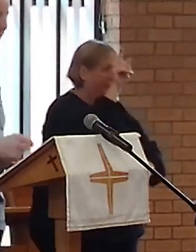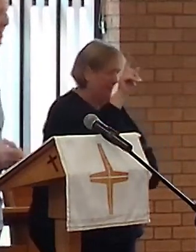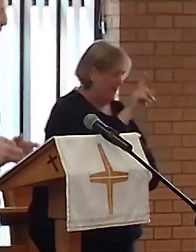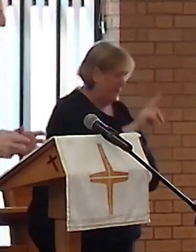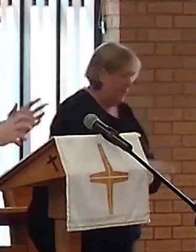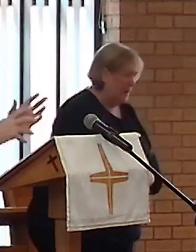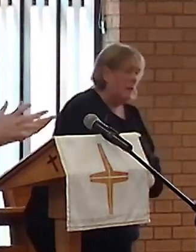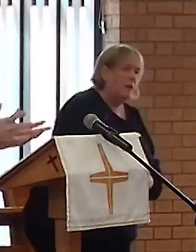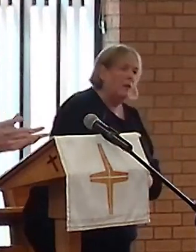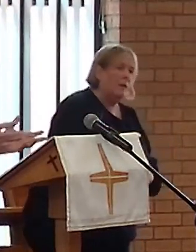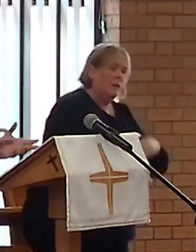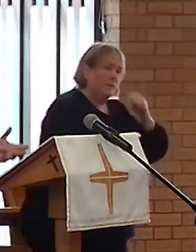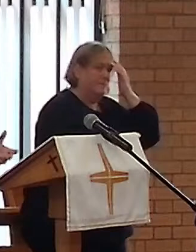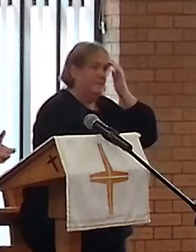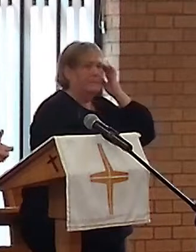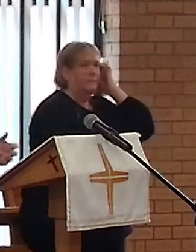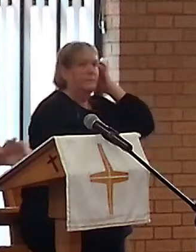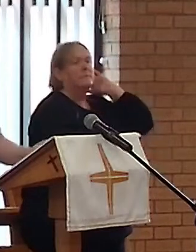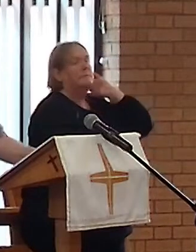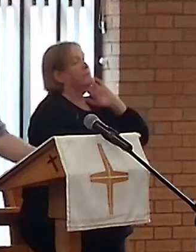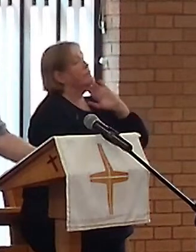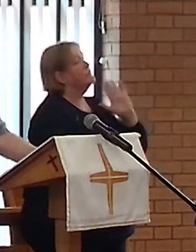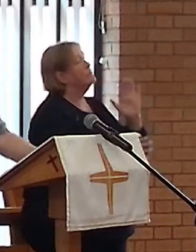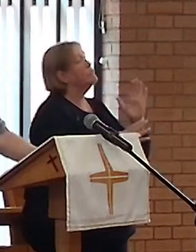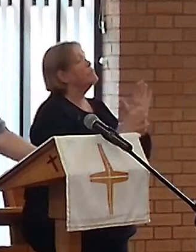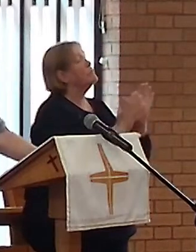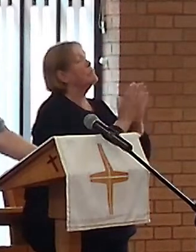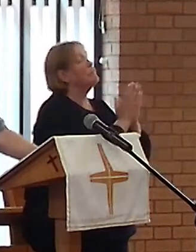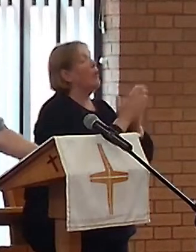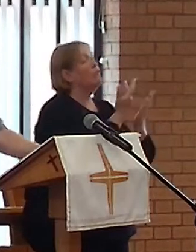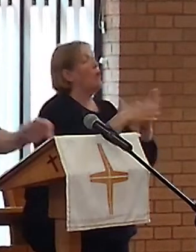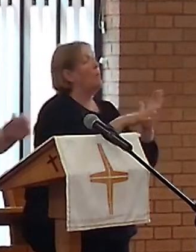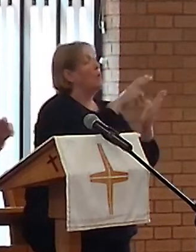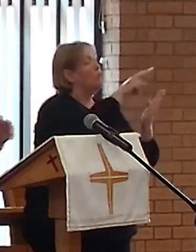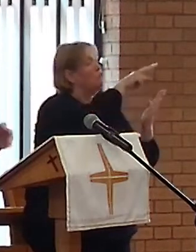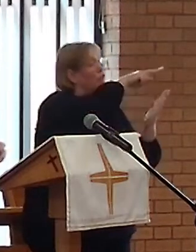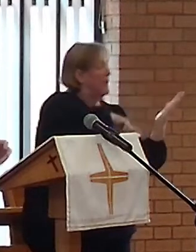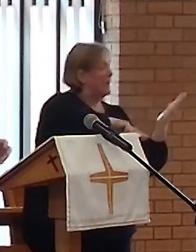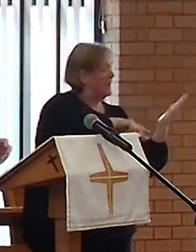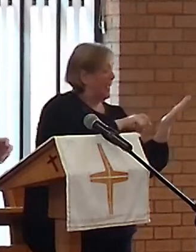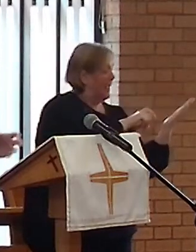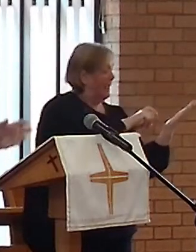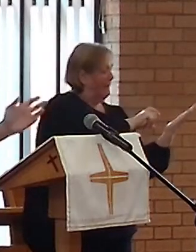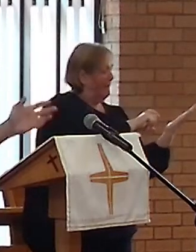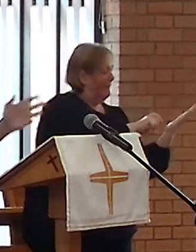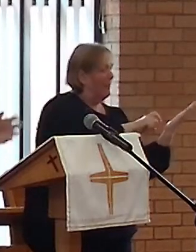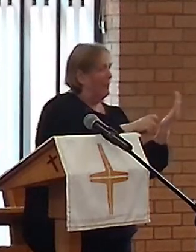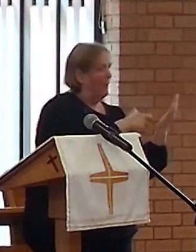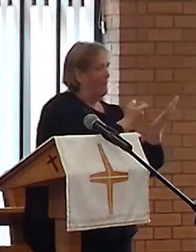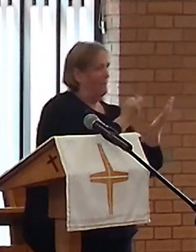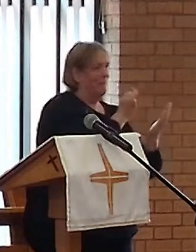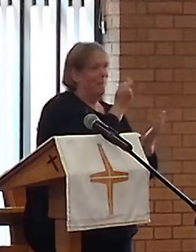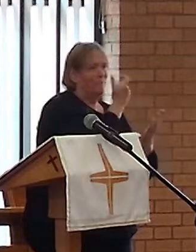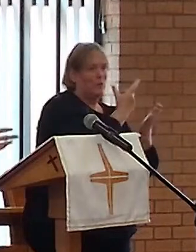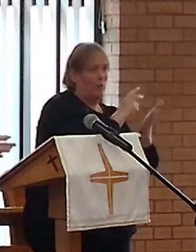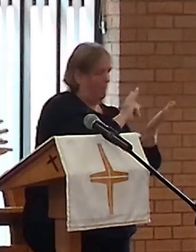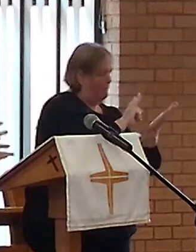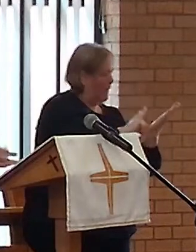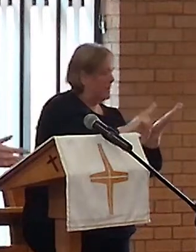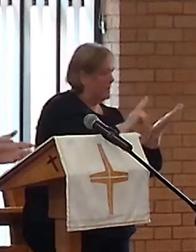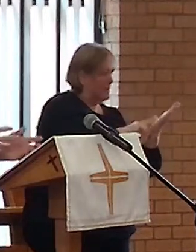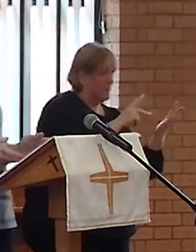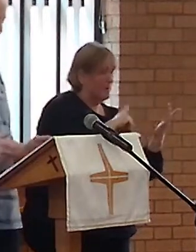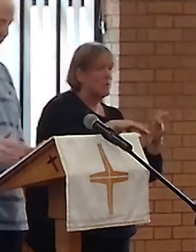So in the remaining verses of our reading, which you'll be grateful to know we're not going to look at in detail, Paul gives